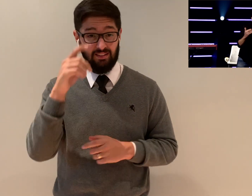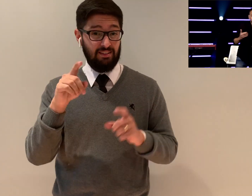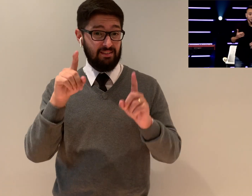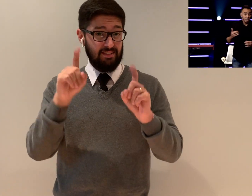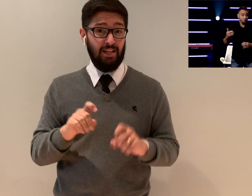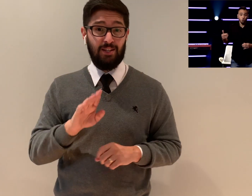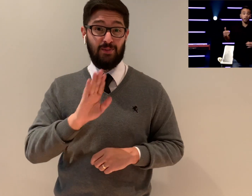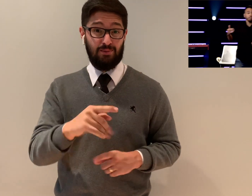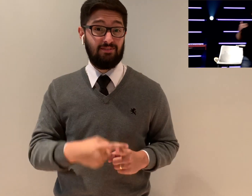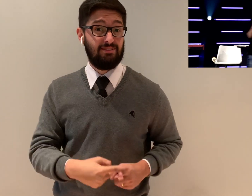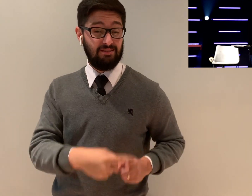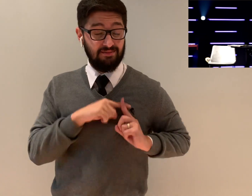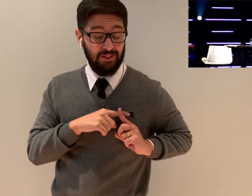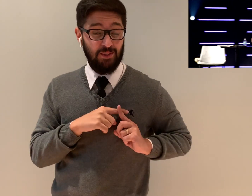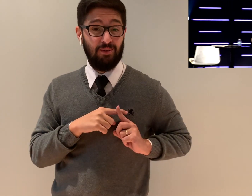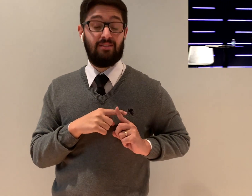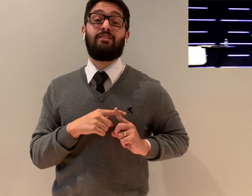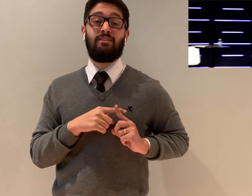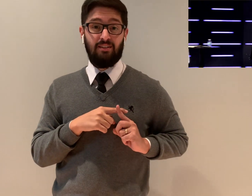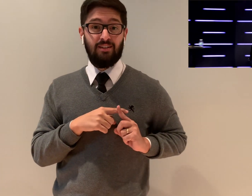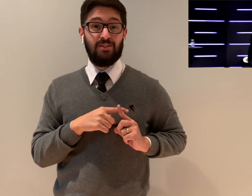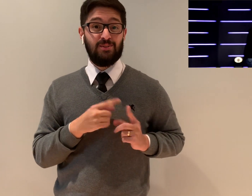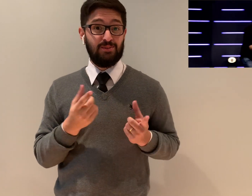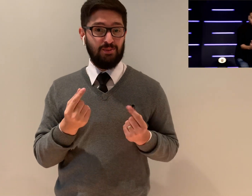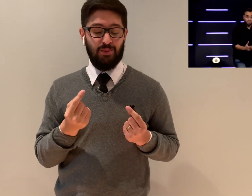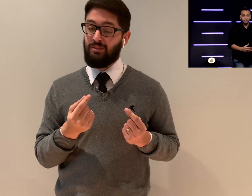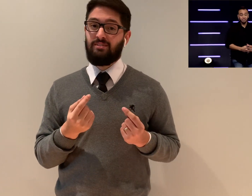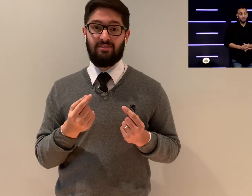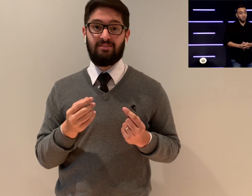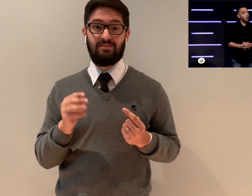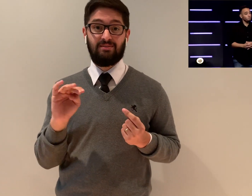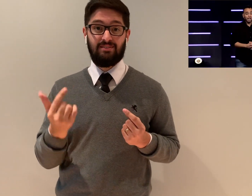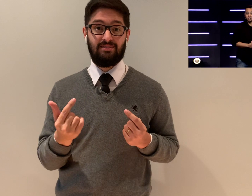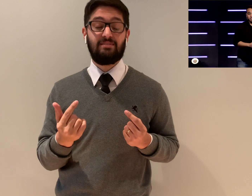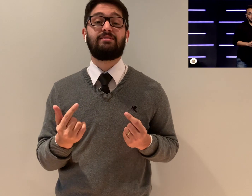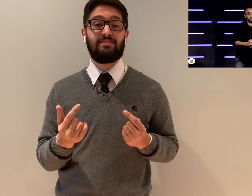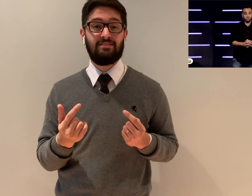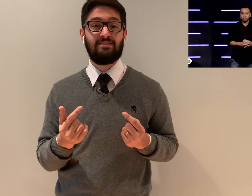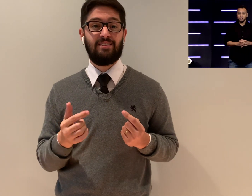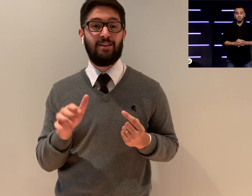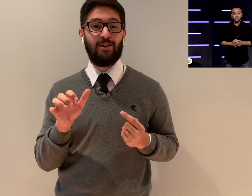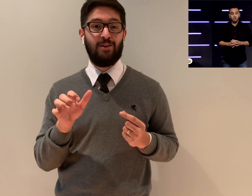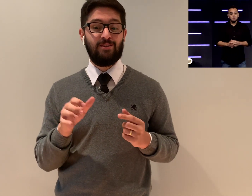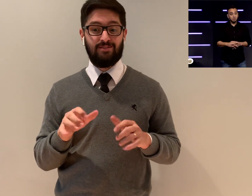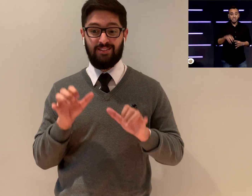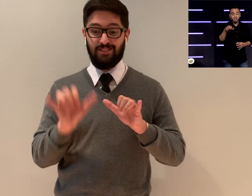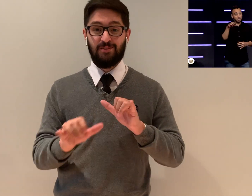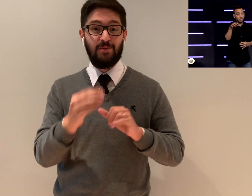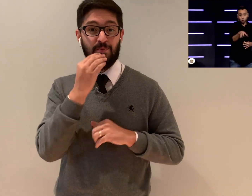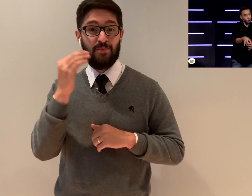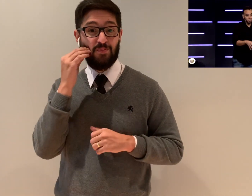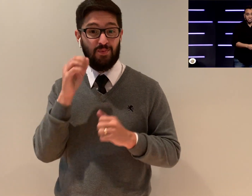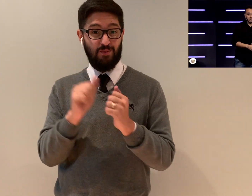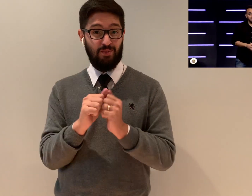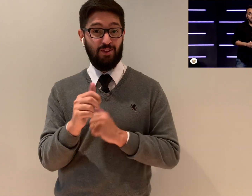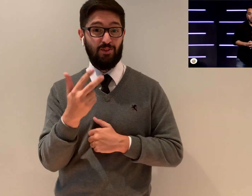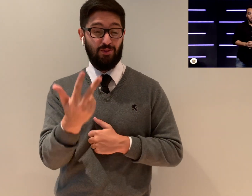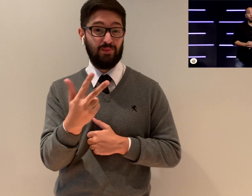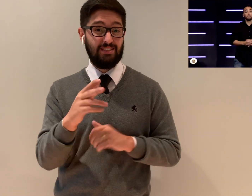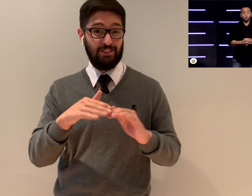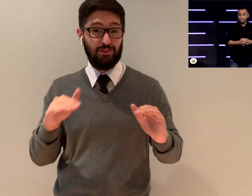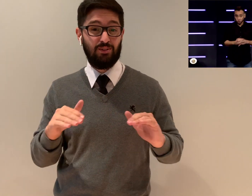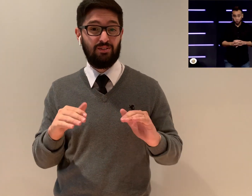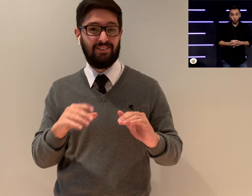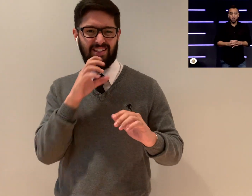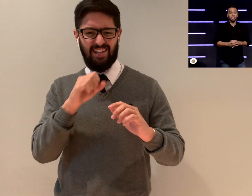sanity, if you wanna test your salvation, oh my goodness, be in quarantine